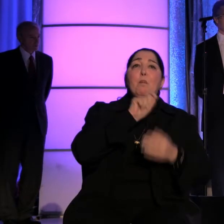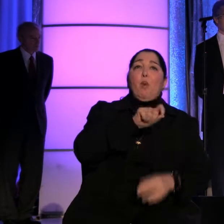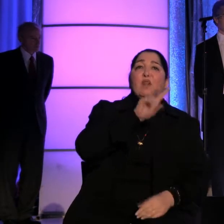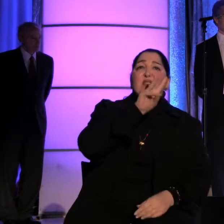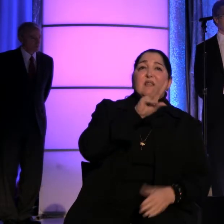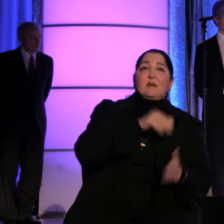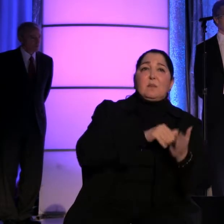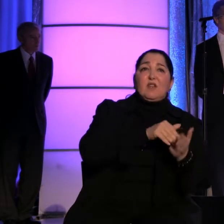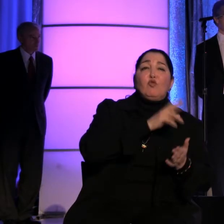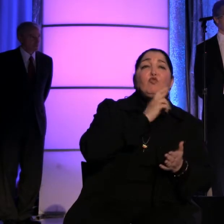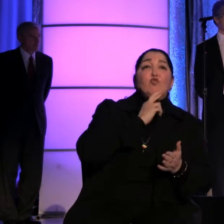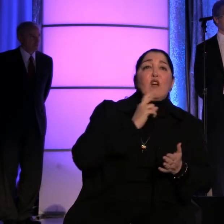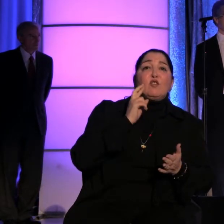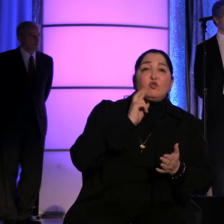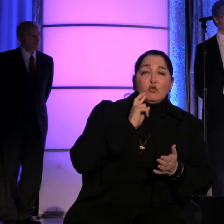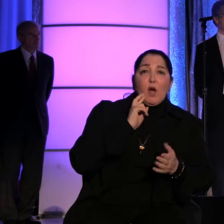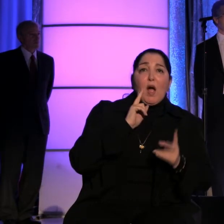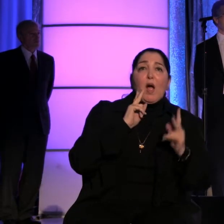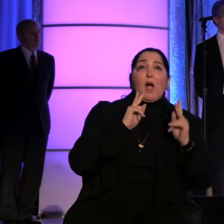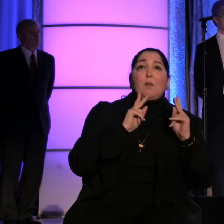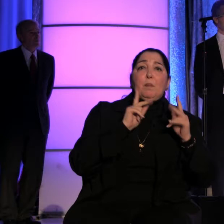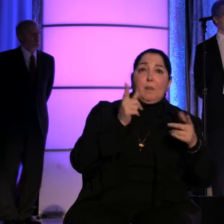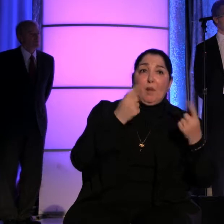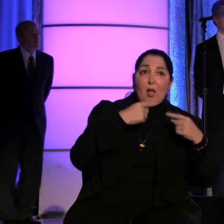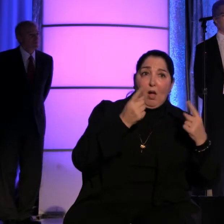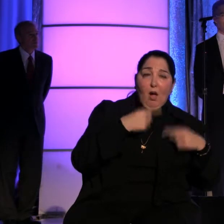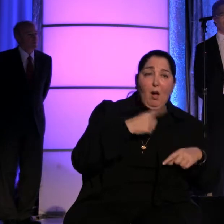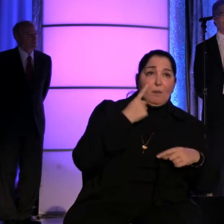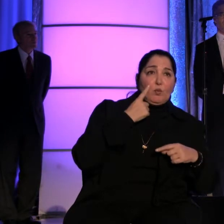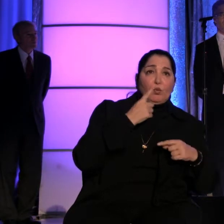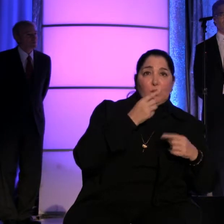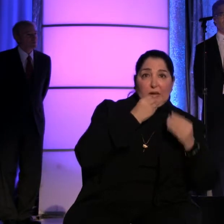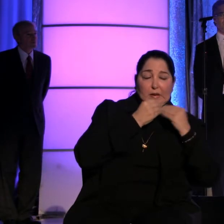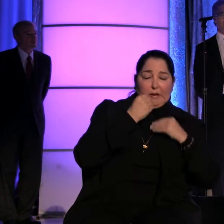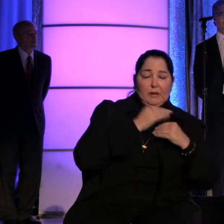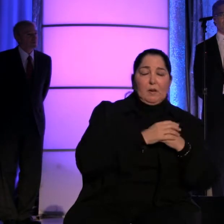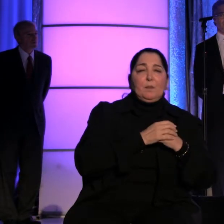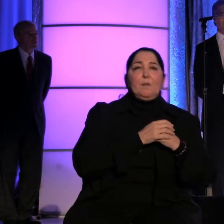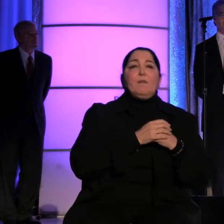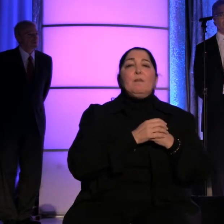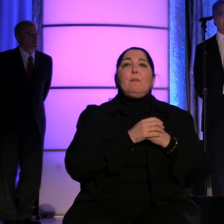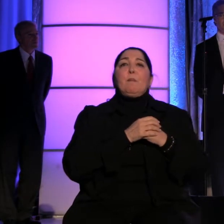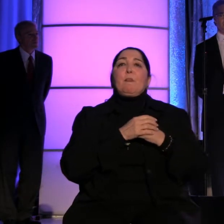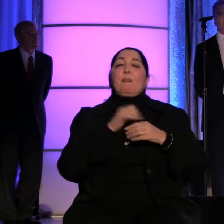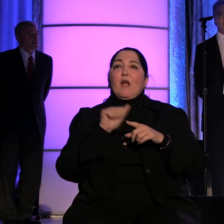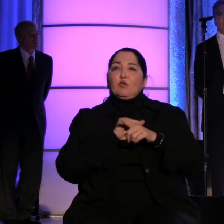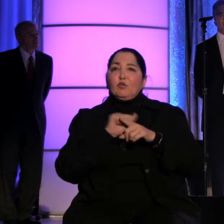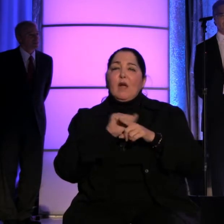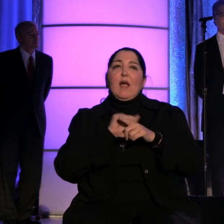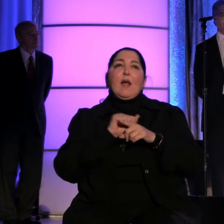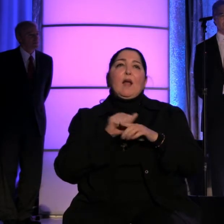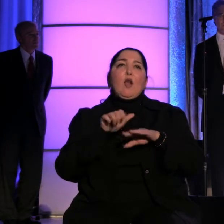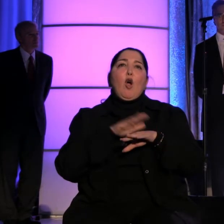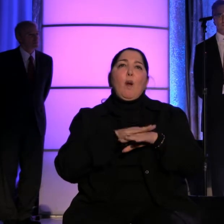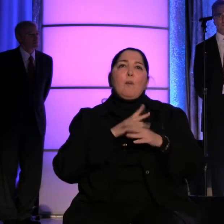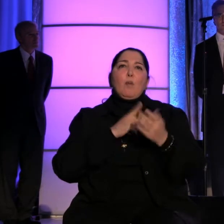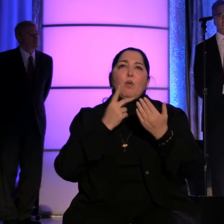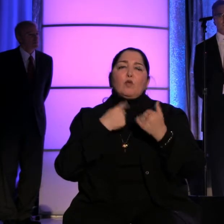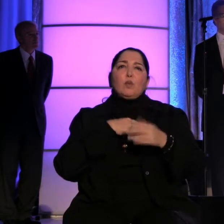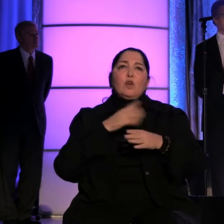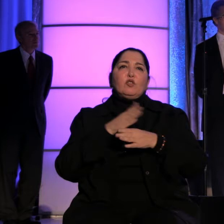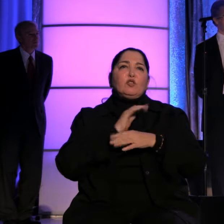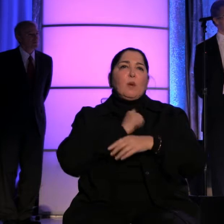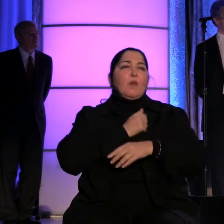through our restaurants, thorough training and onboarding programs that we share with our partners throughout the country,